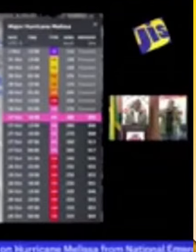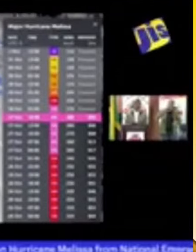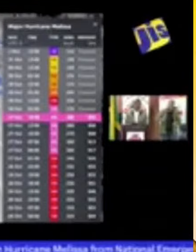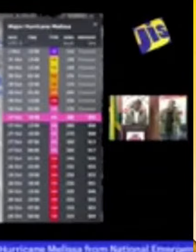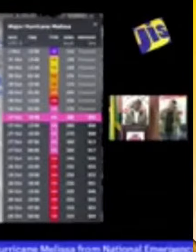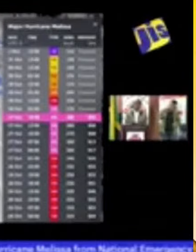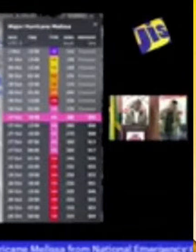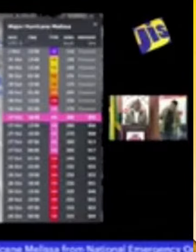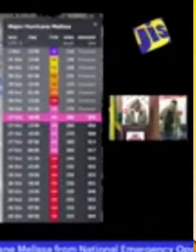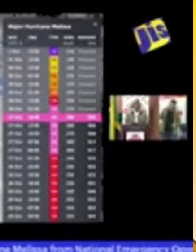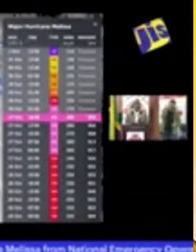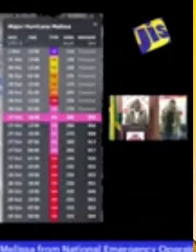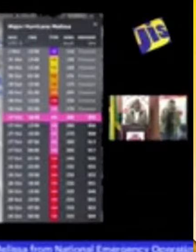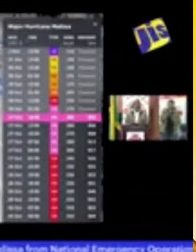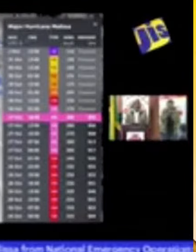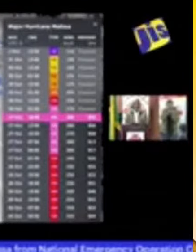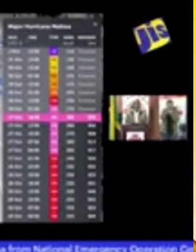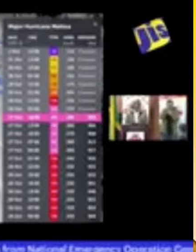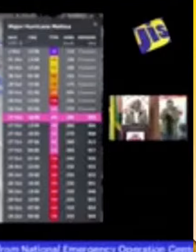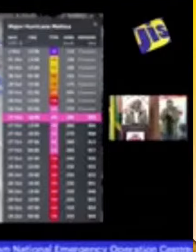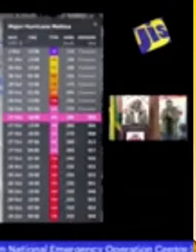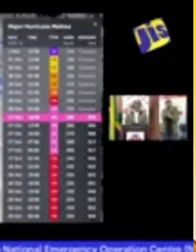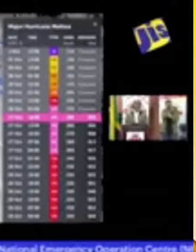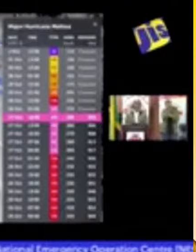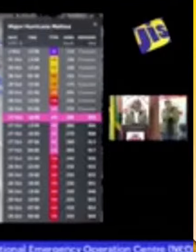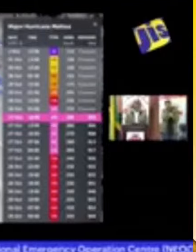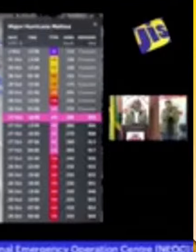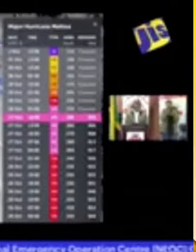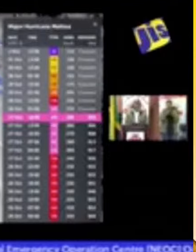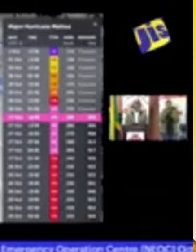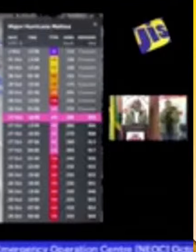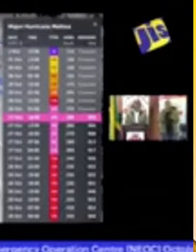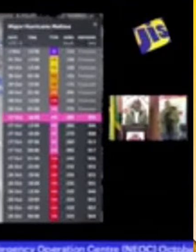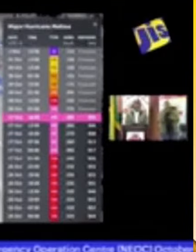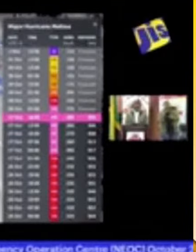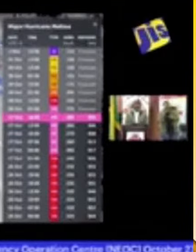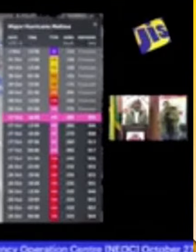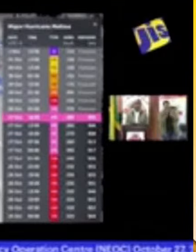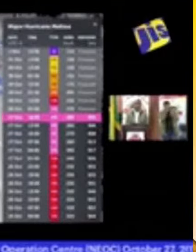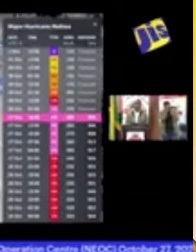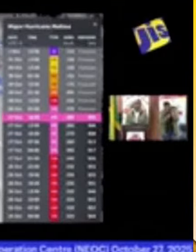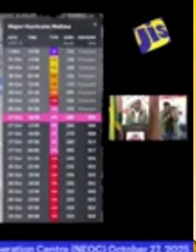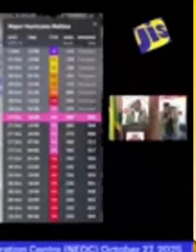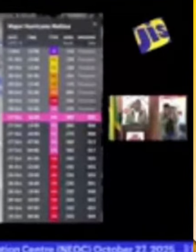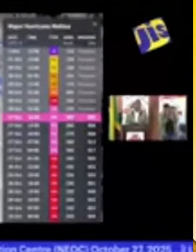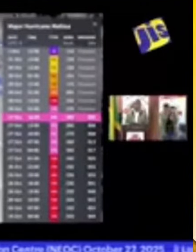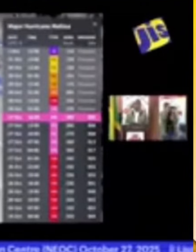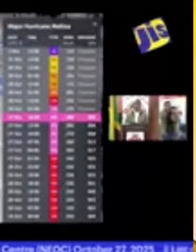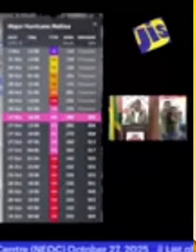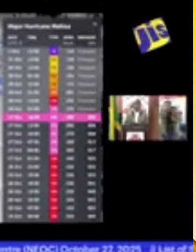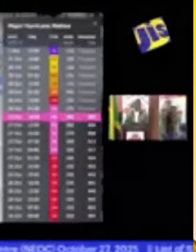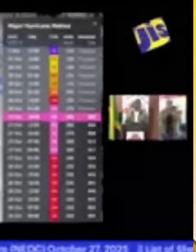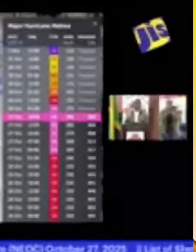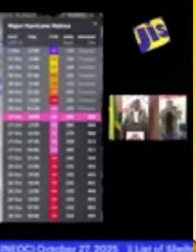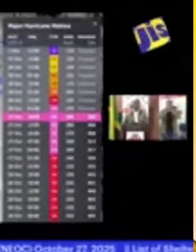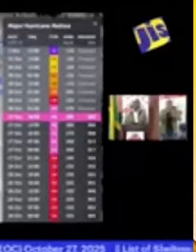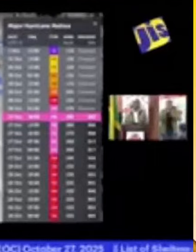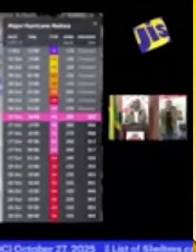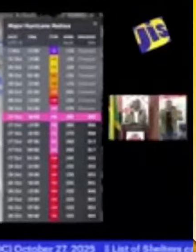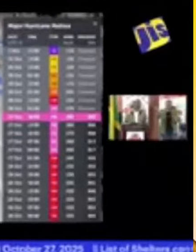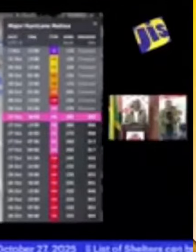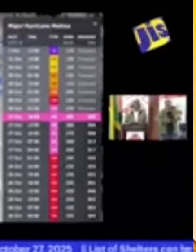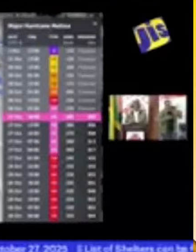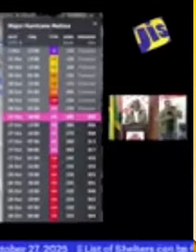of St. Elizabeth. So near to that border of Westmoreland and St. Elizabeth is where it's expected to make its what we call the